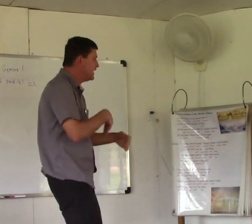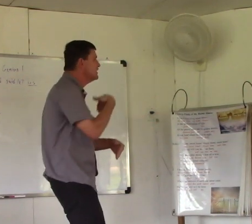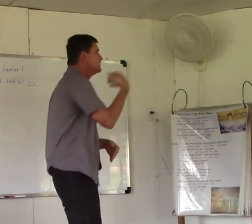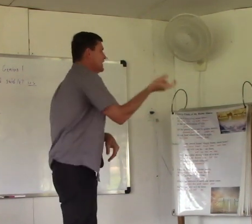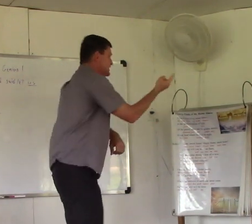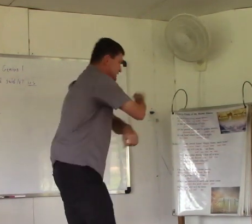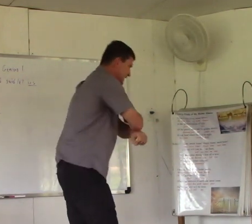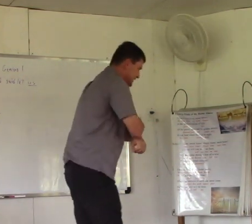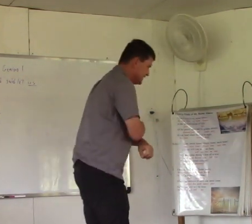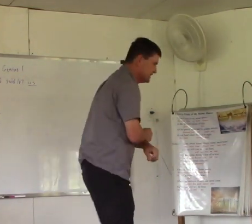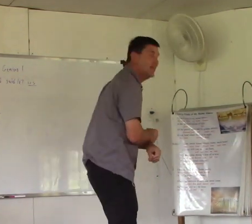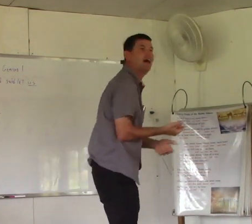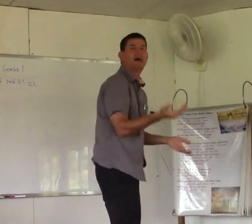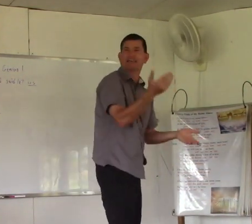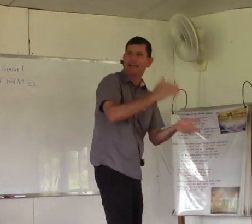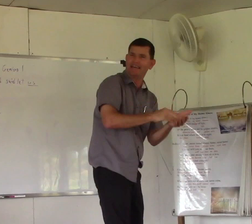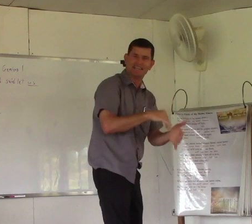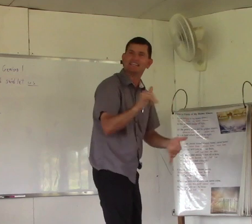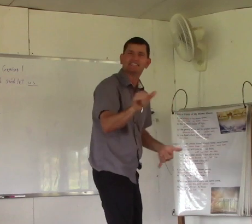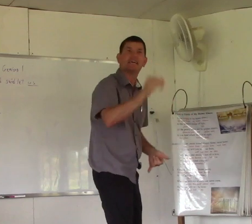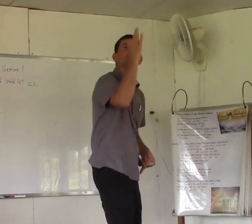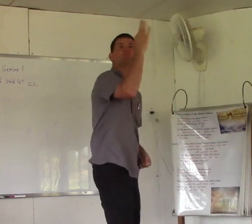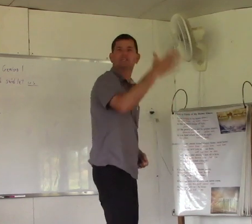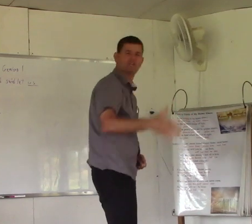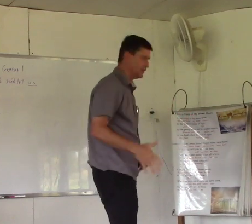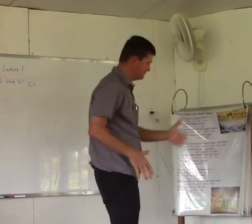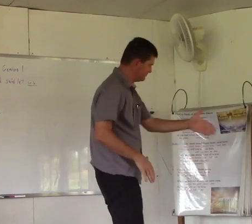The next day, again, same preacher.